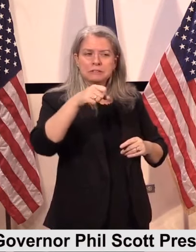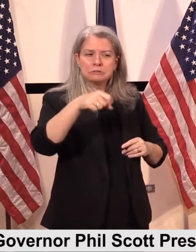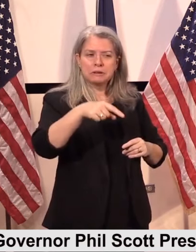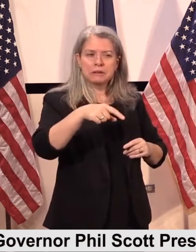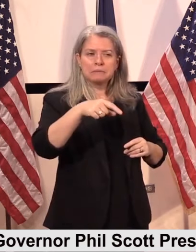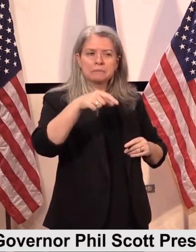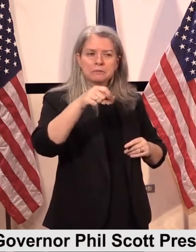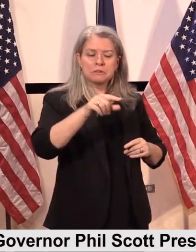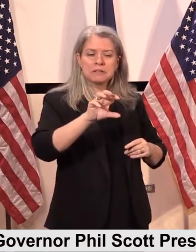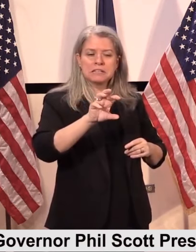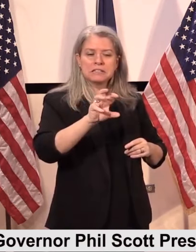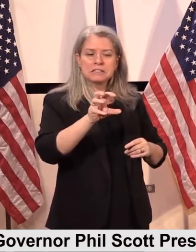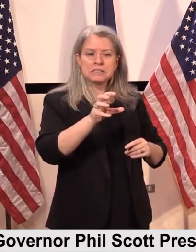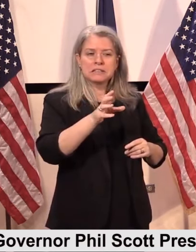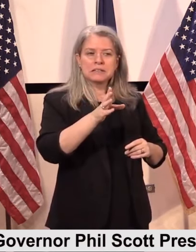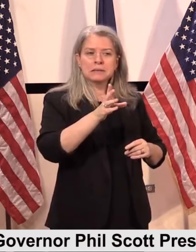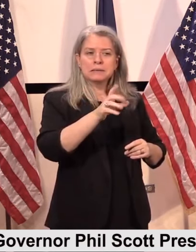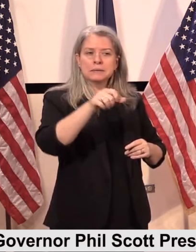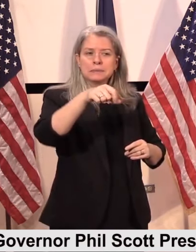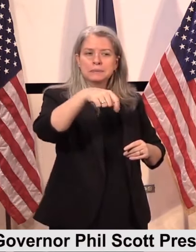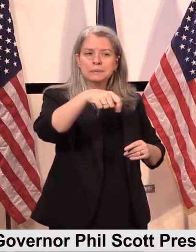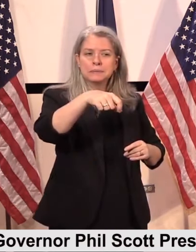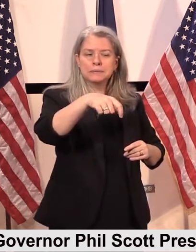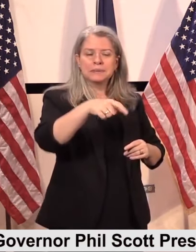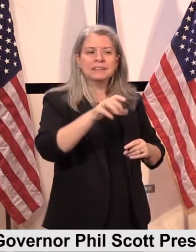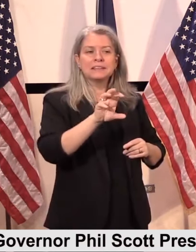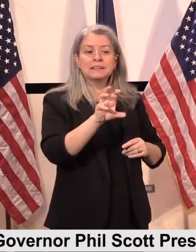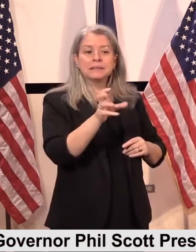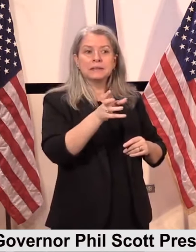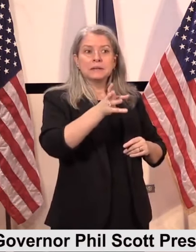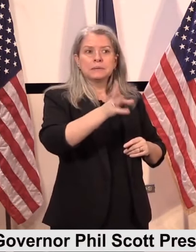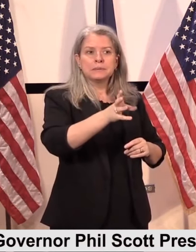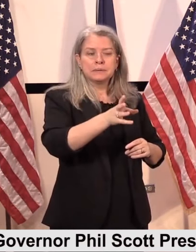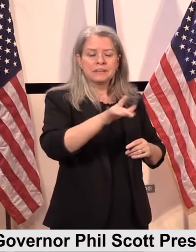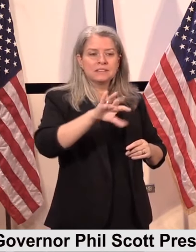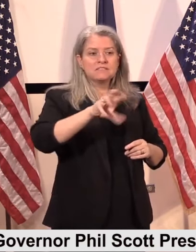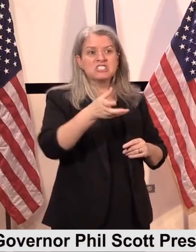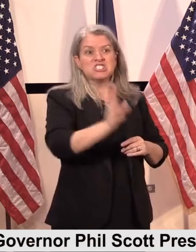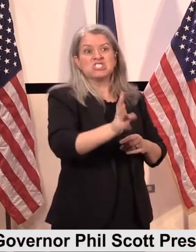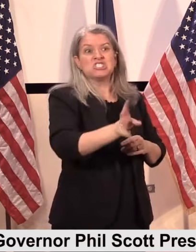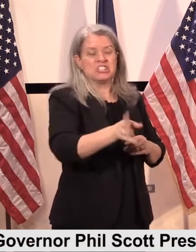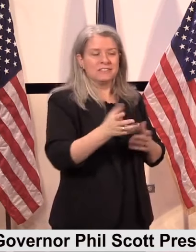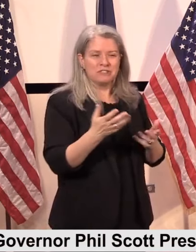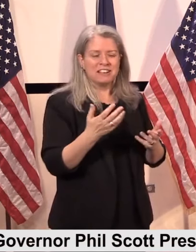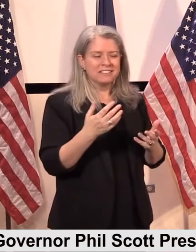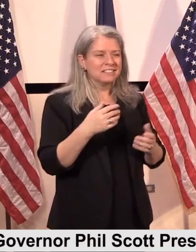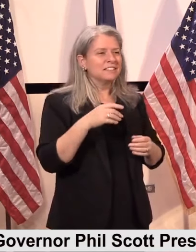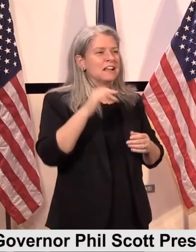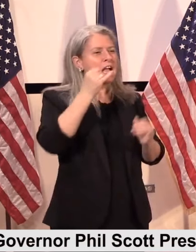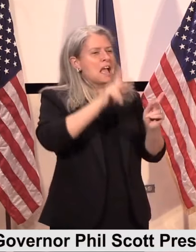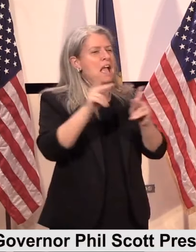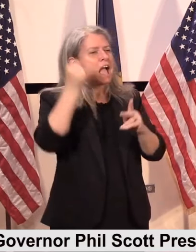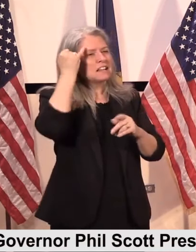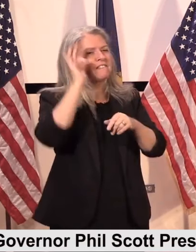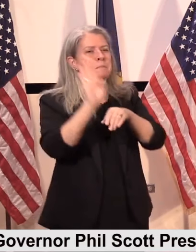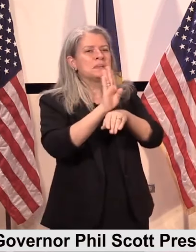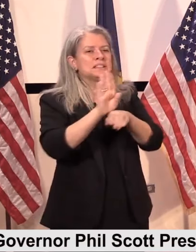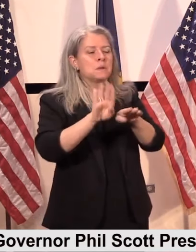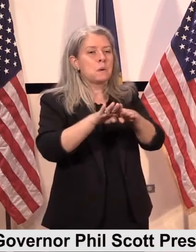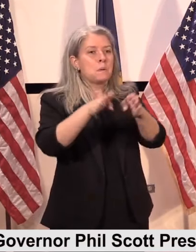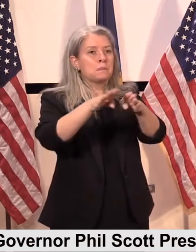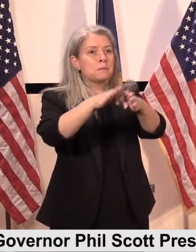for hotel owners and inns, at least to move things a little